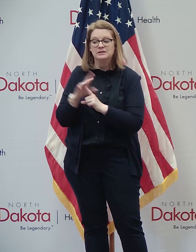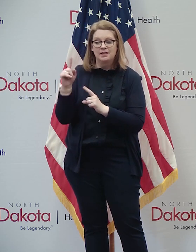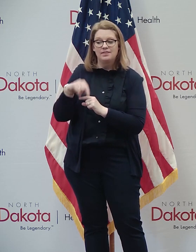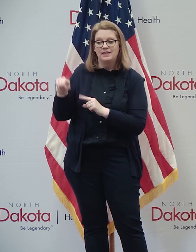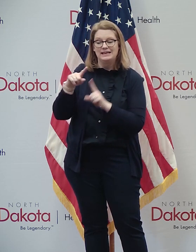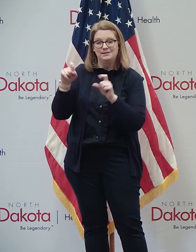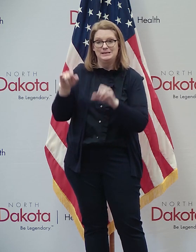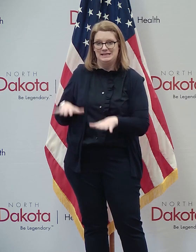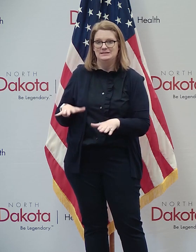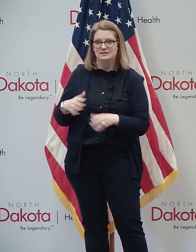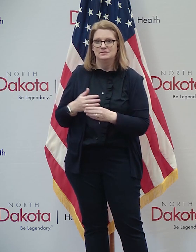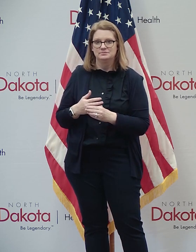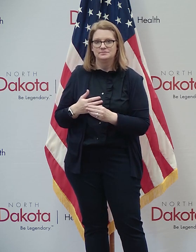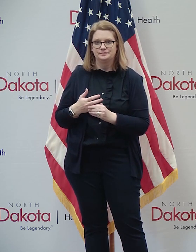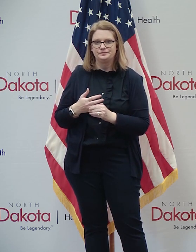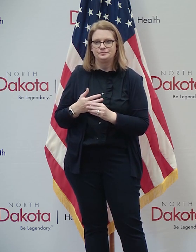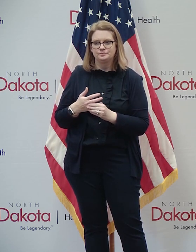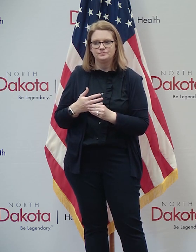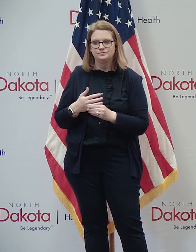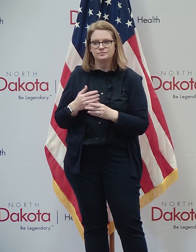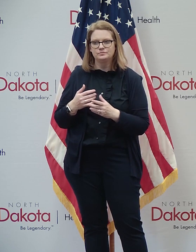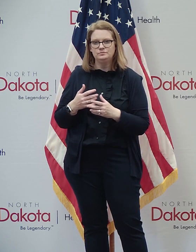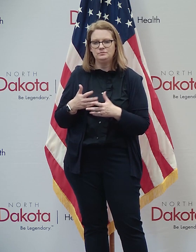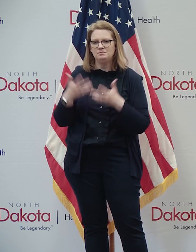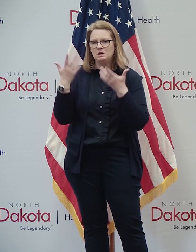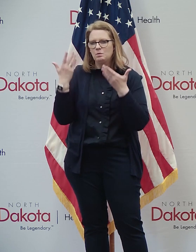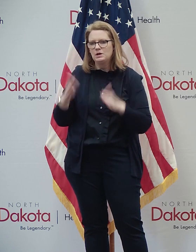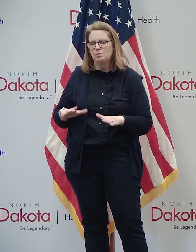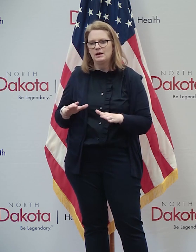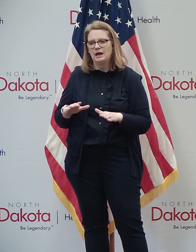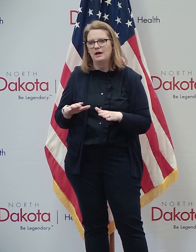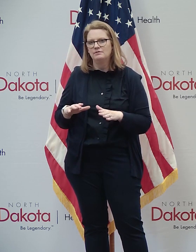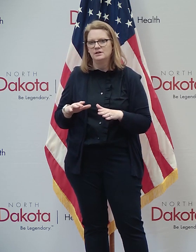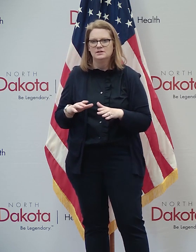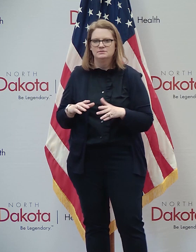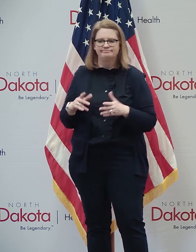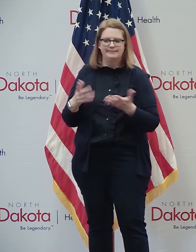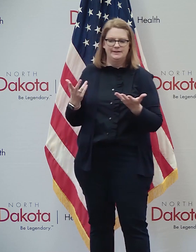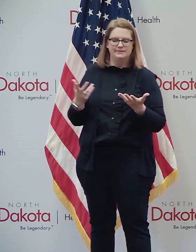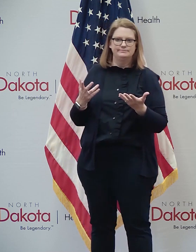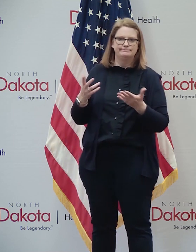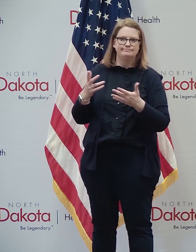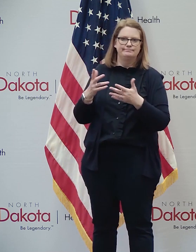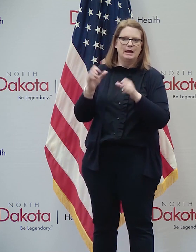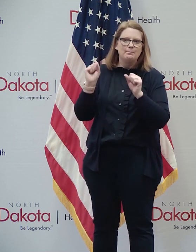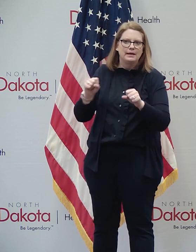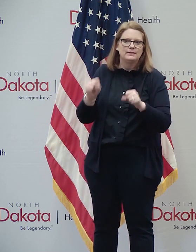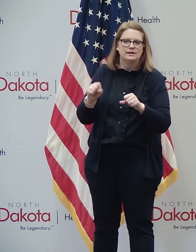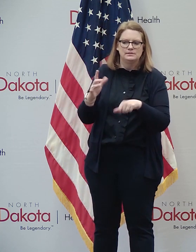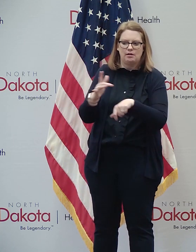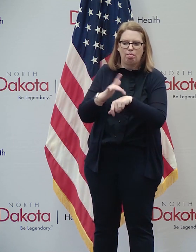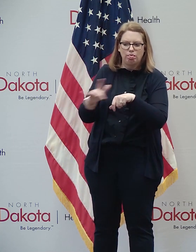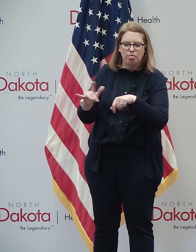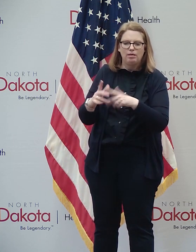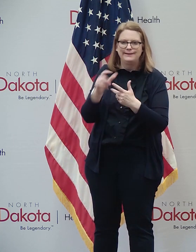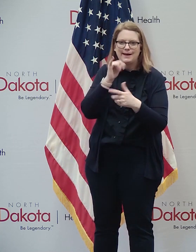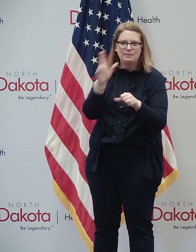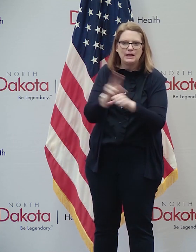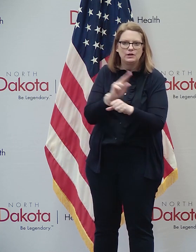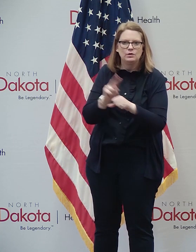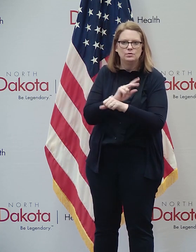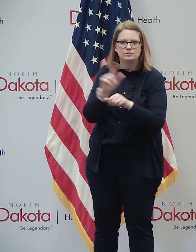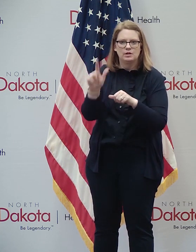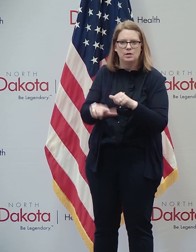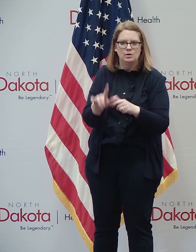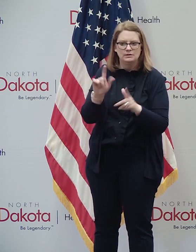they were worried, and they were banging down the doors on how do I get a test. As that diminishes, we need to make sure that people that are concerned about their health